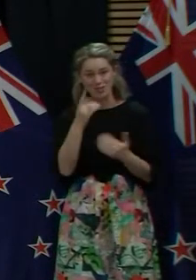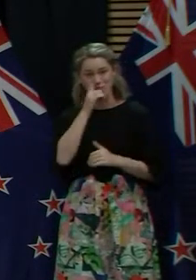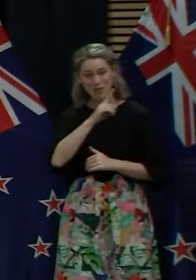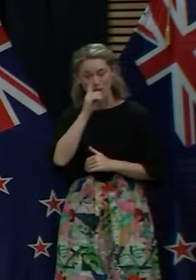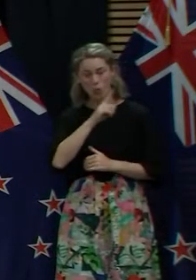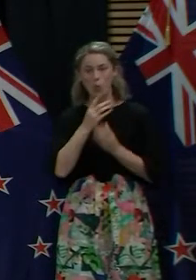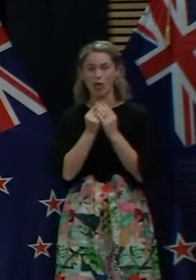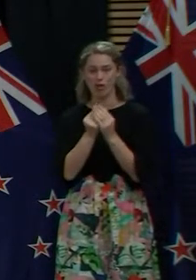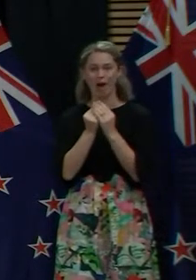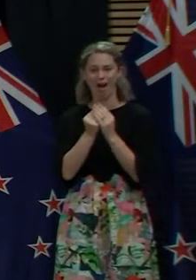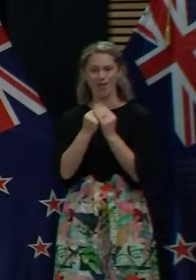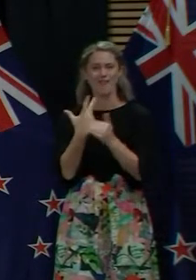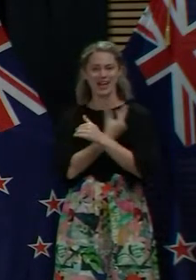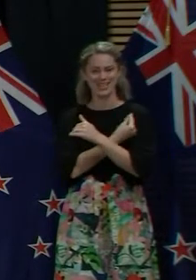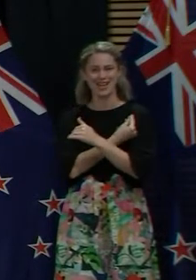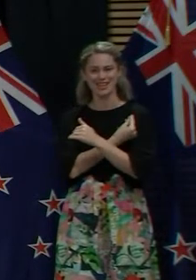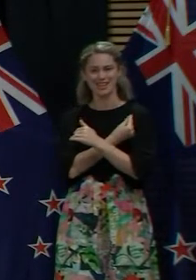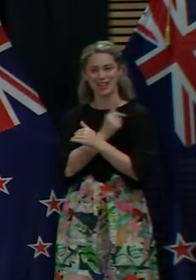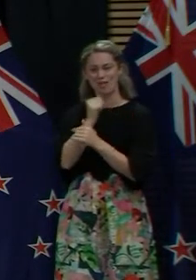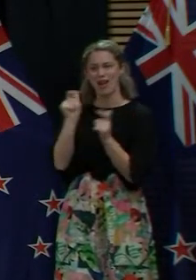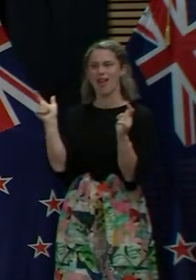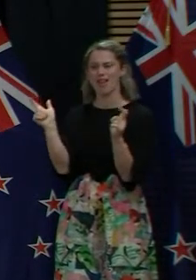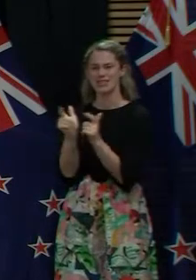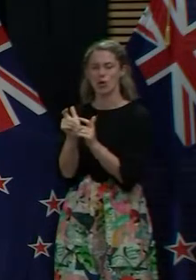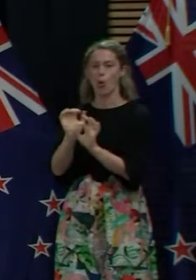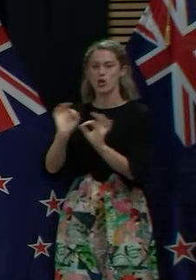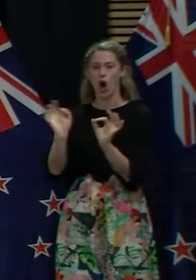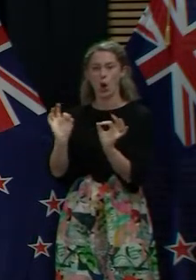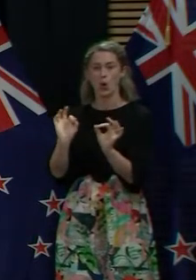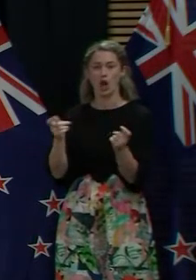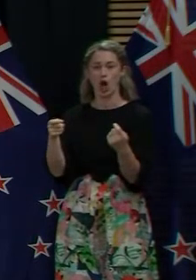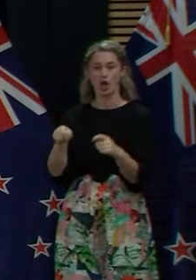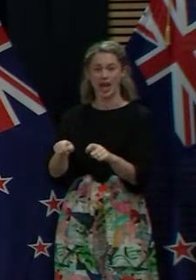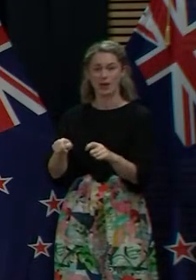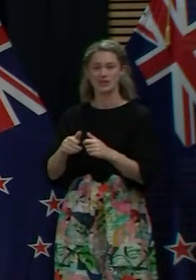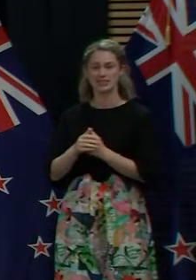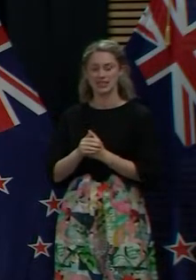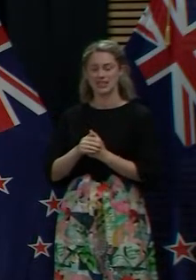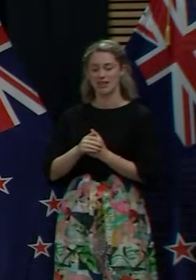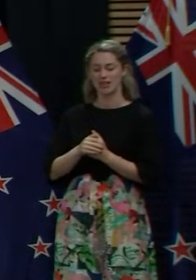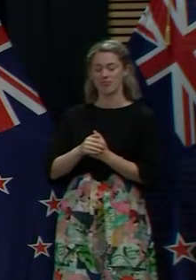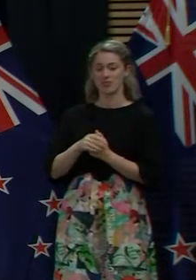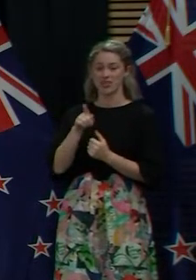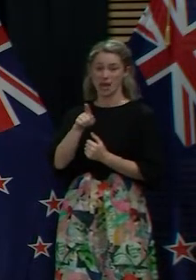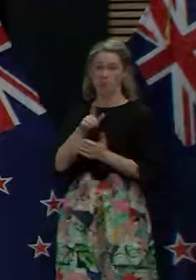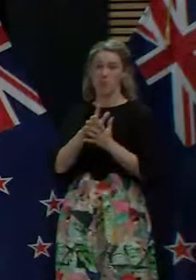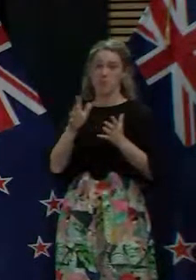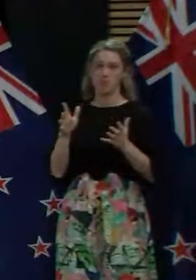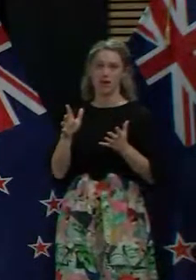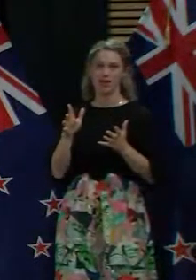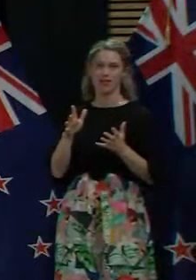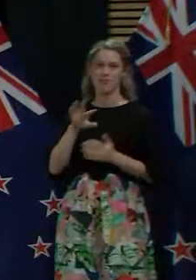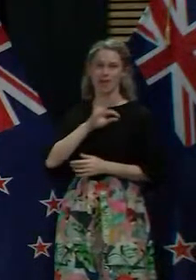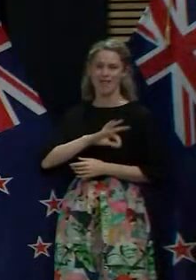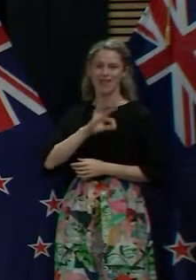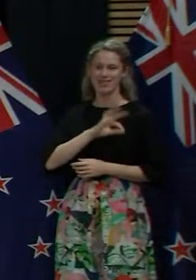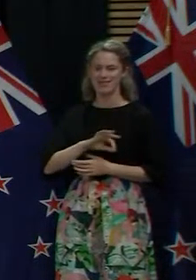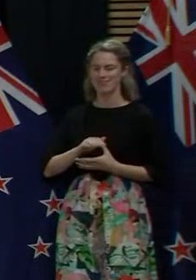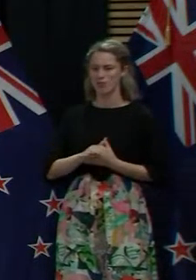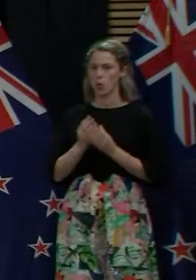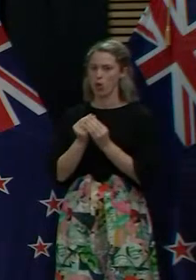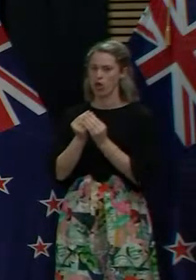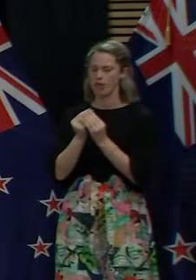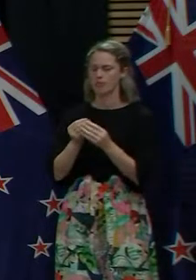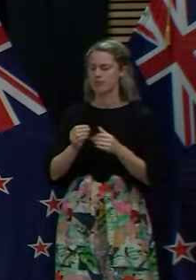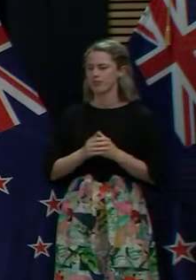in New Zealand. The fact that we wouldn't necessarily have to rely on lockdowns anymore, I think, would be a big bonus. And I